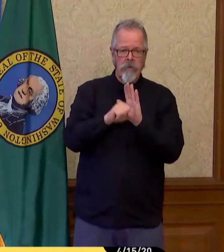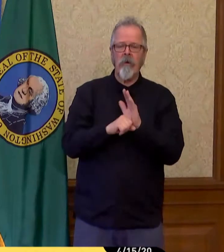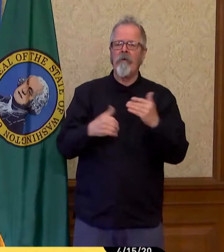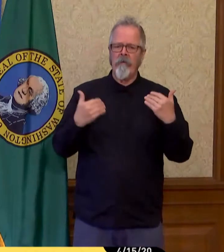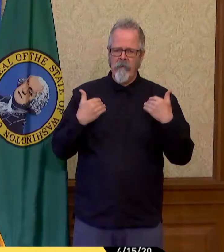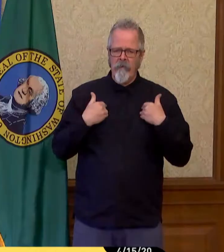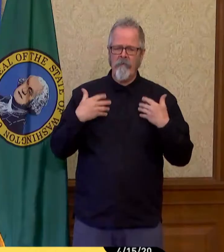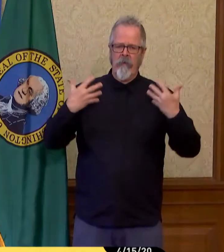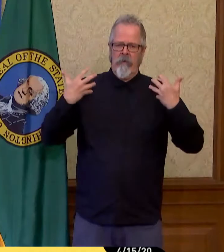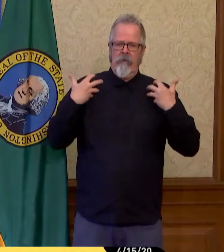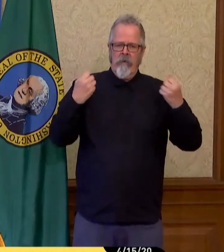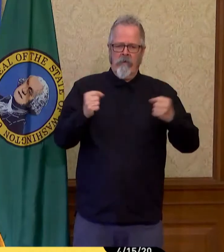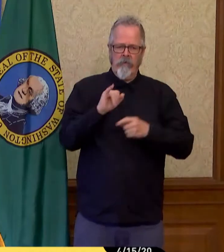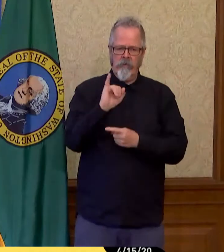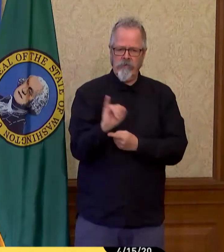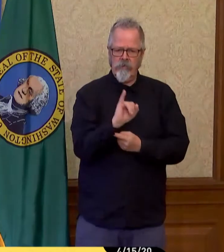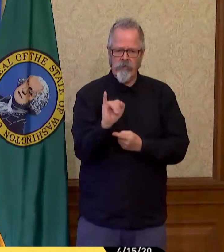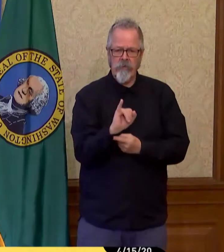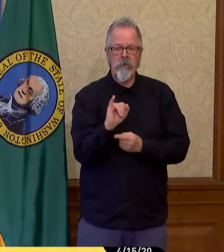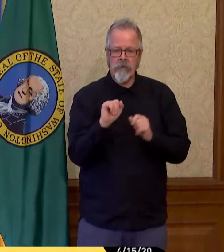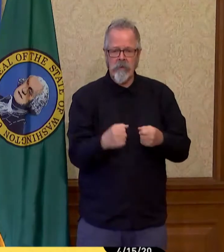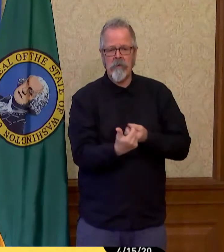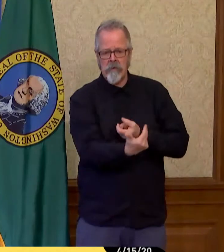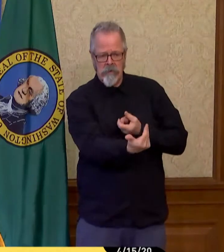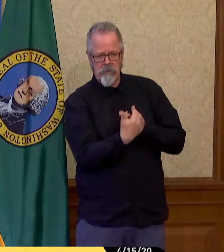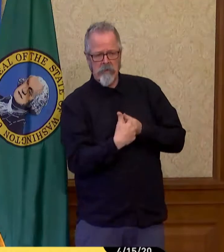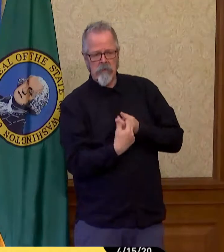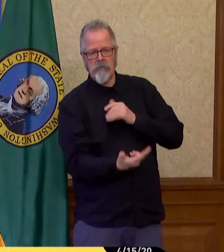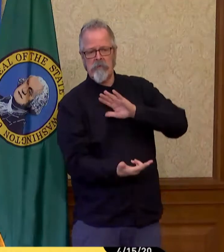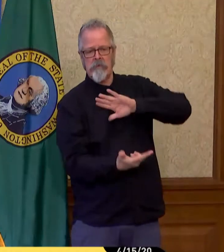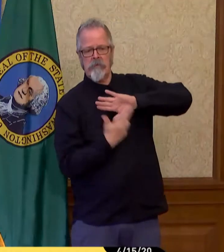worried about your health insurance, you can go to